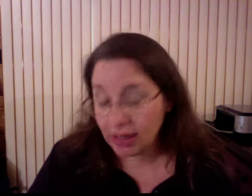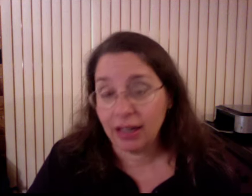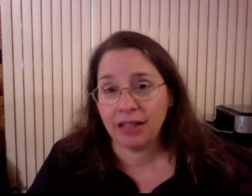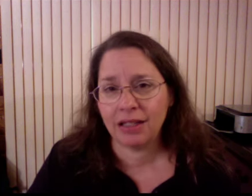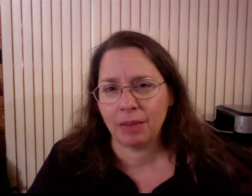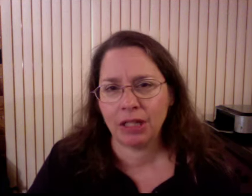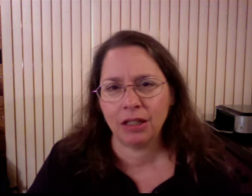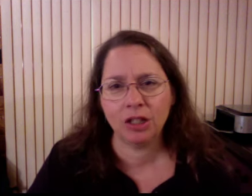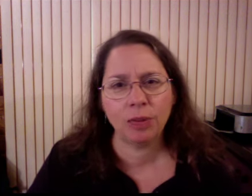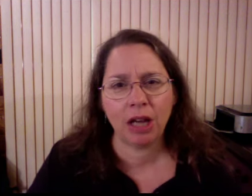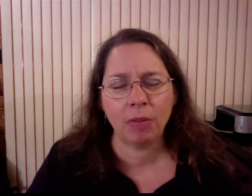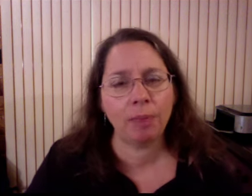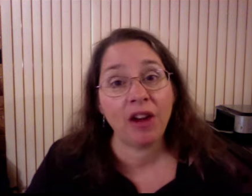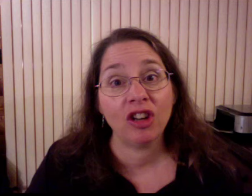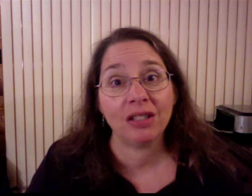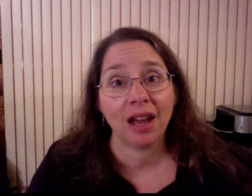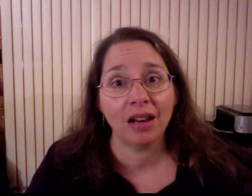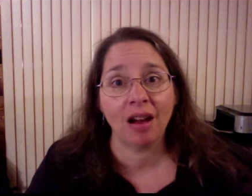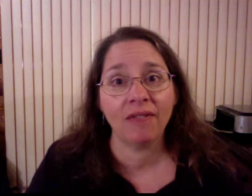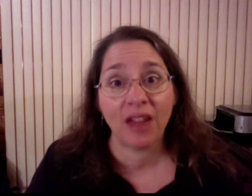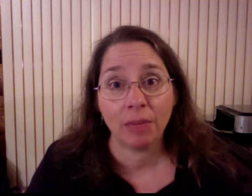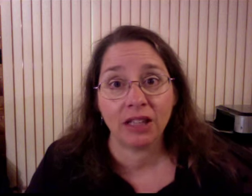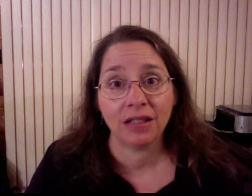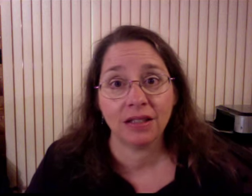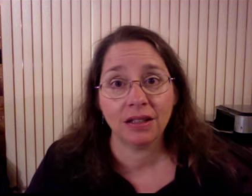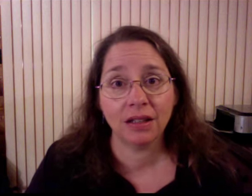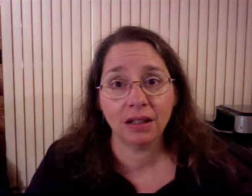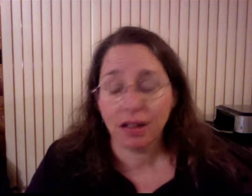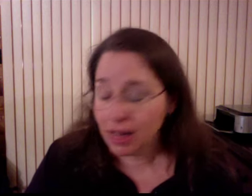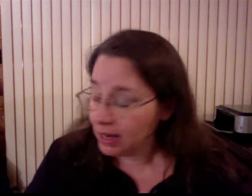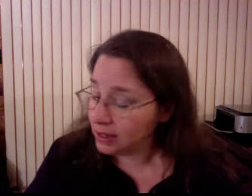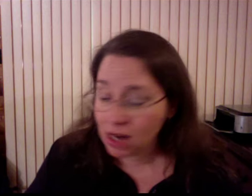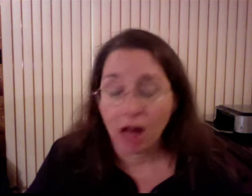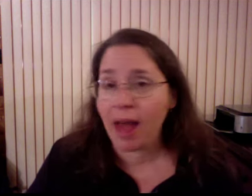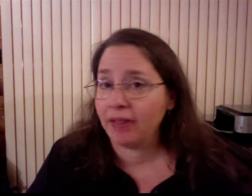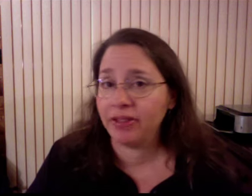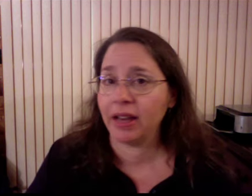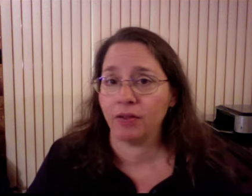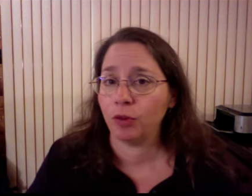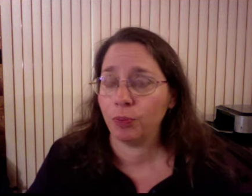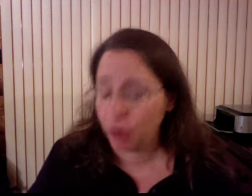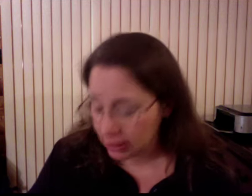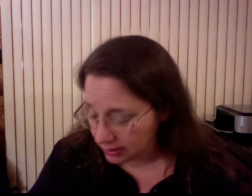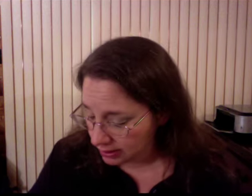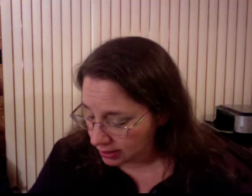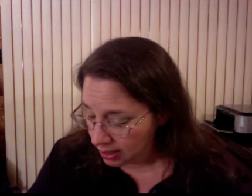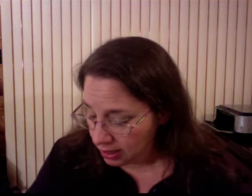It's tempting to become a parasite on families. It's not a bad thing for priests